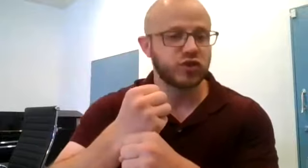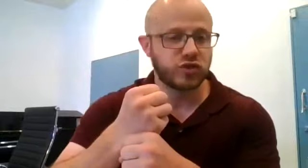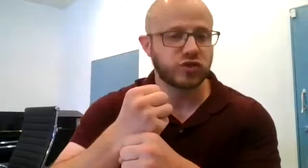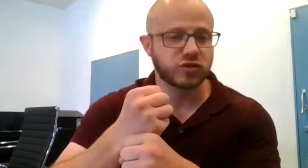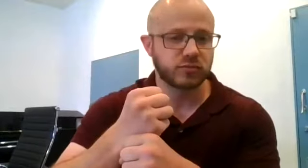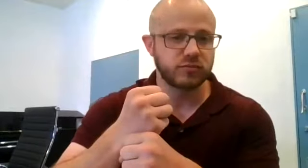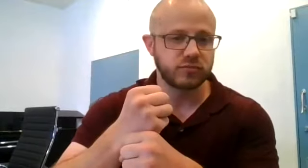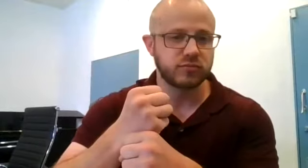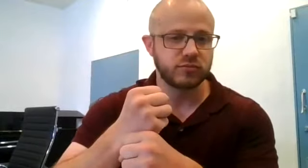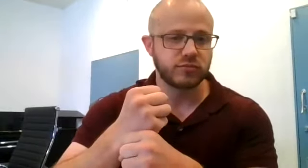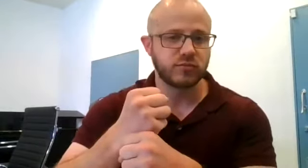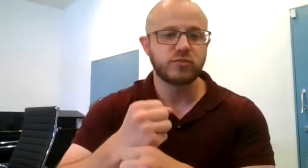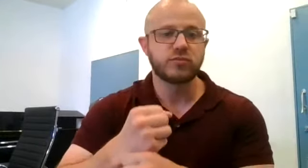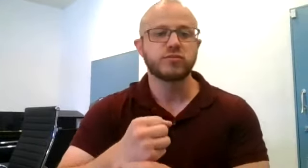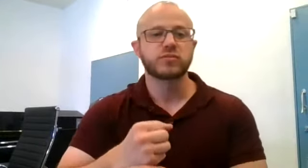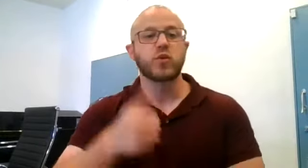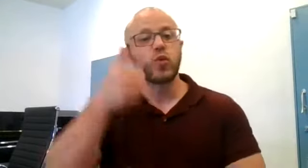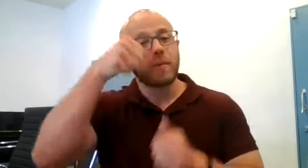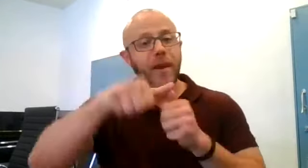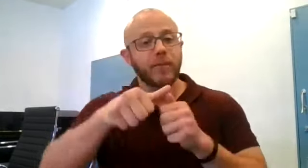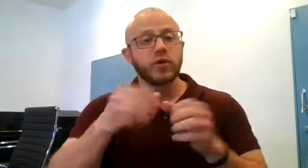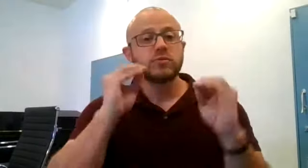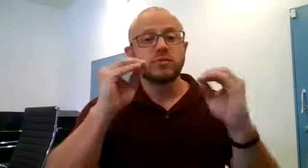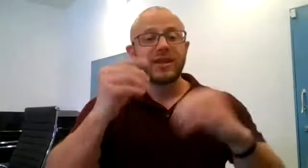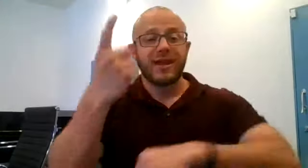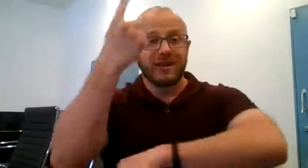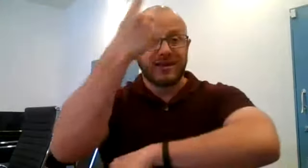25, and use that for your practice.